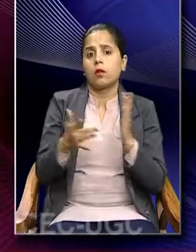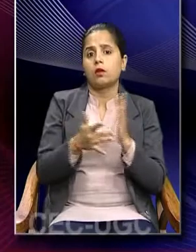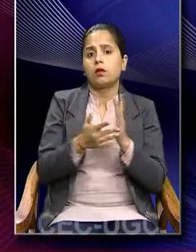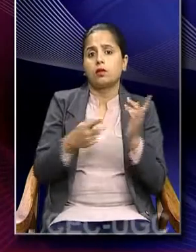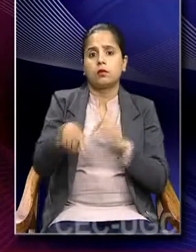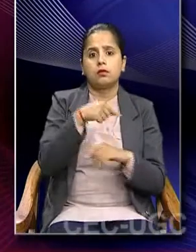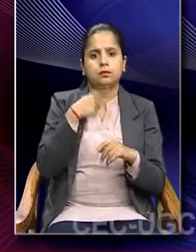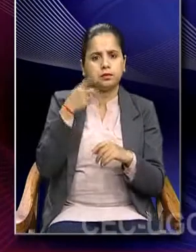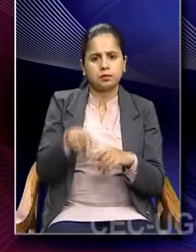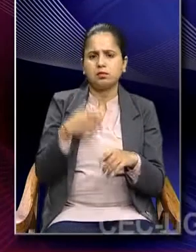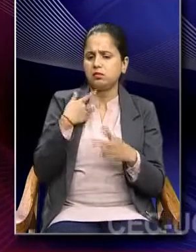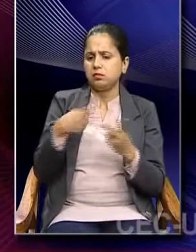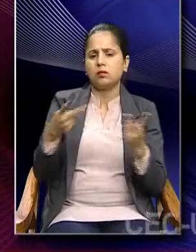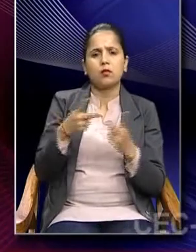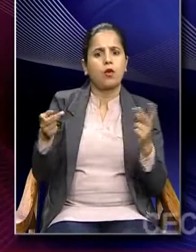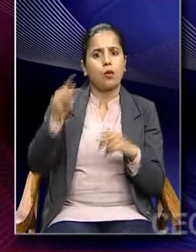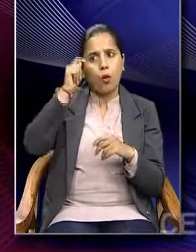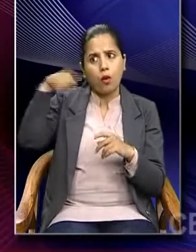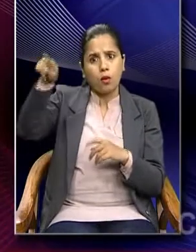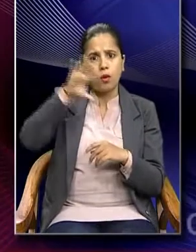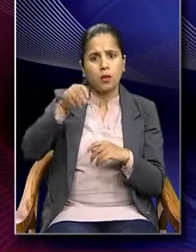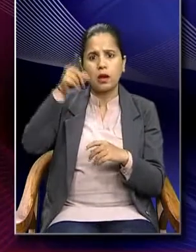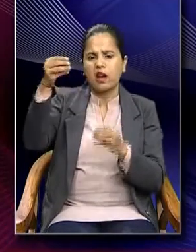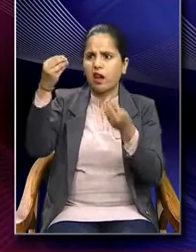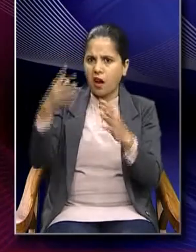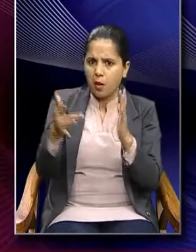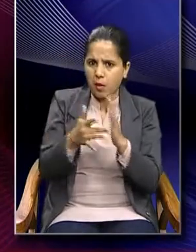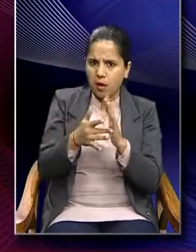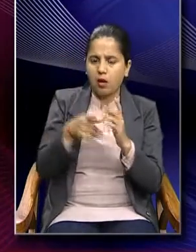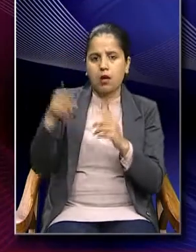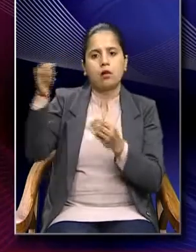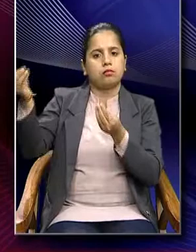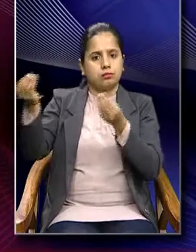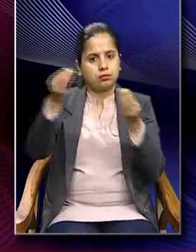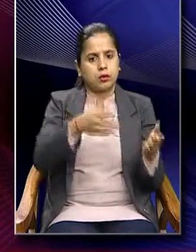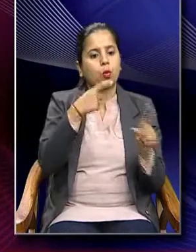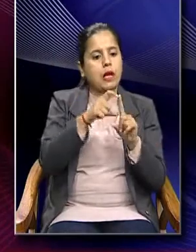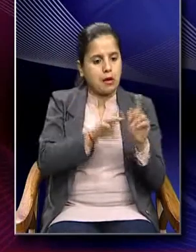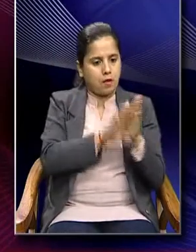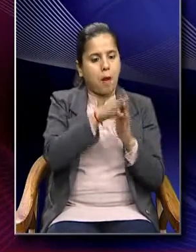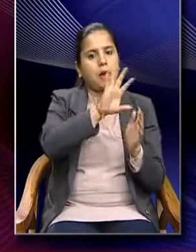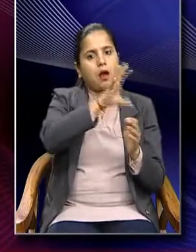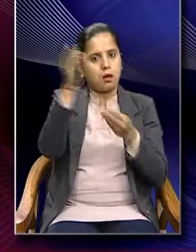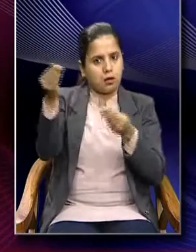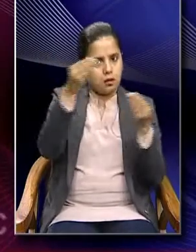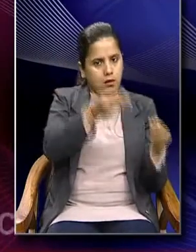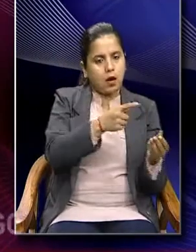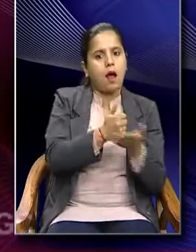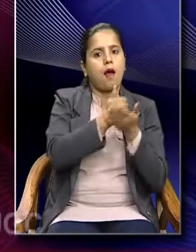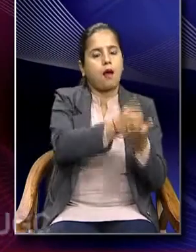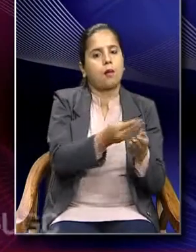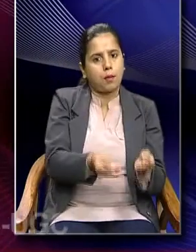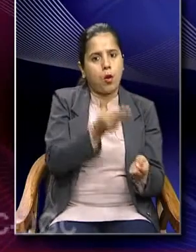became obsolete in Western societies or in developed countries, they were exported to developing countries and further they help them generate